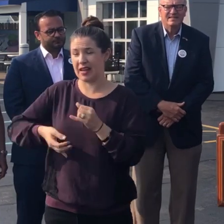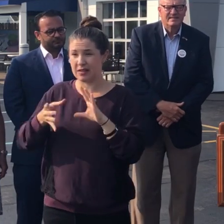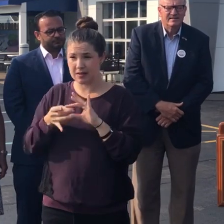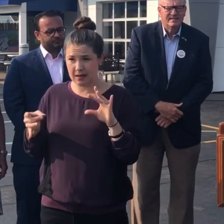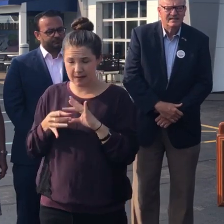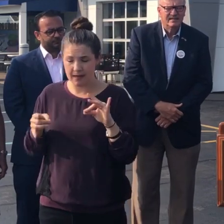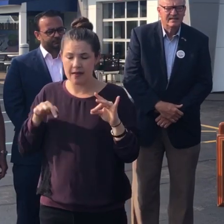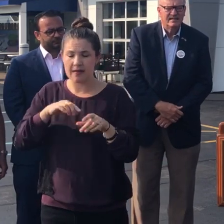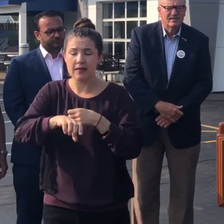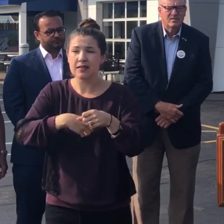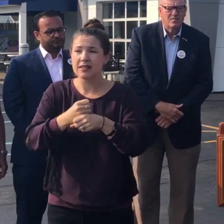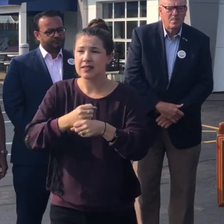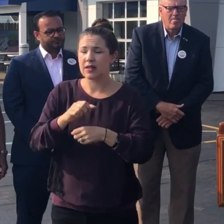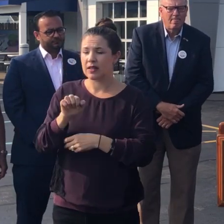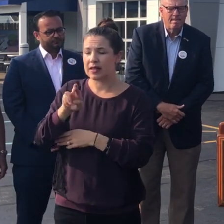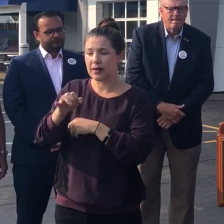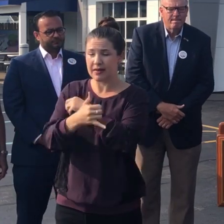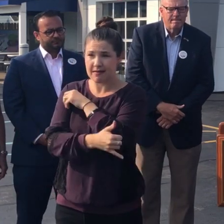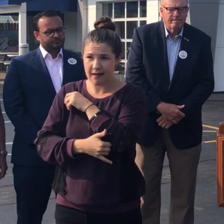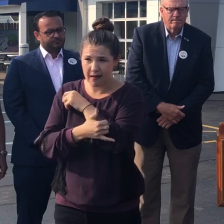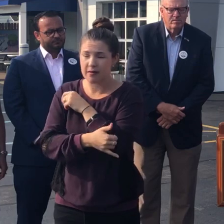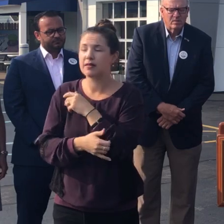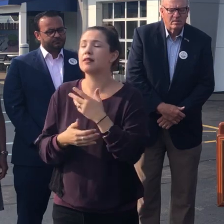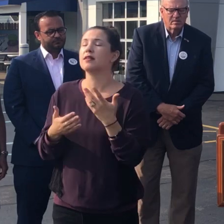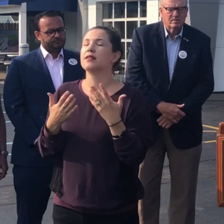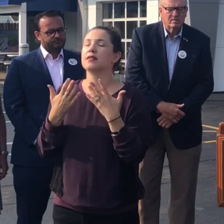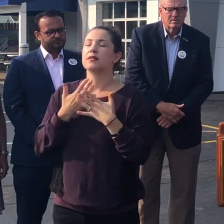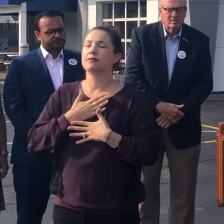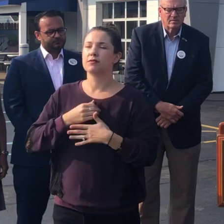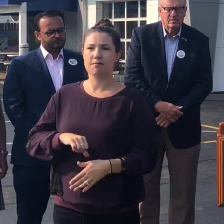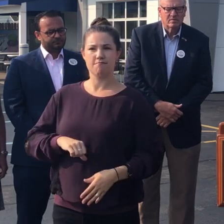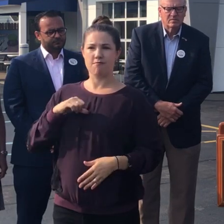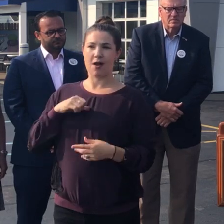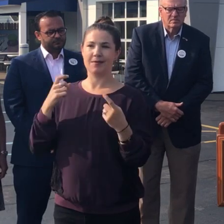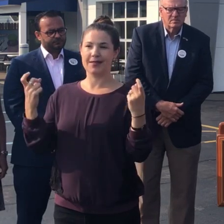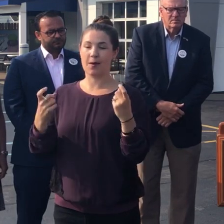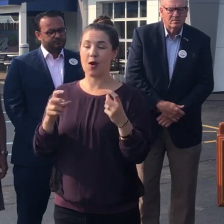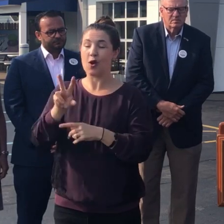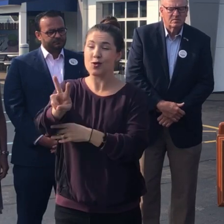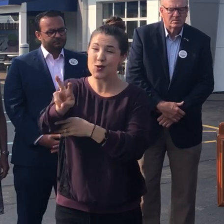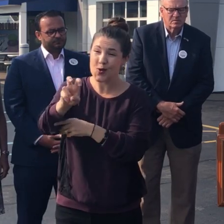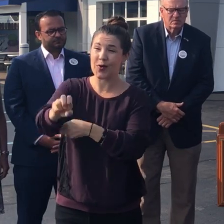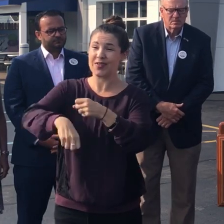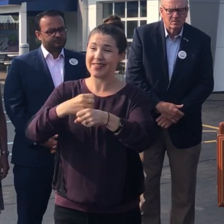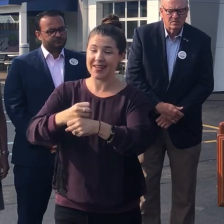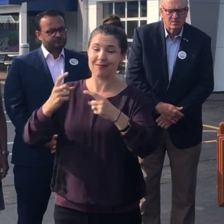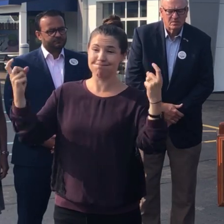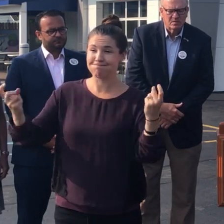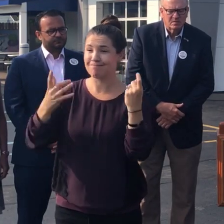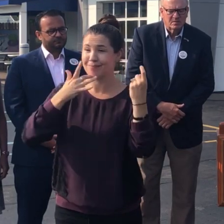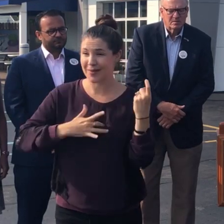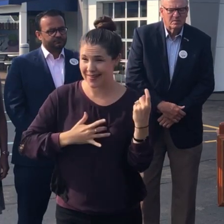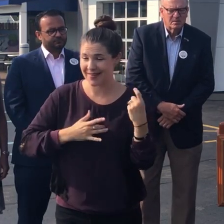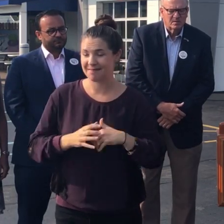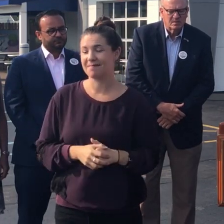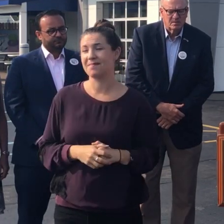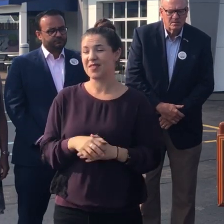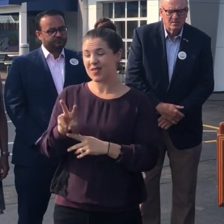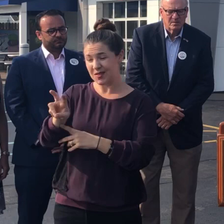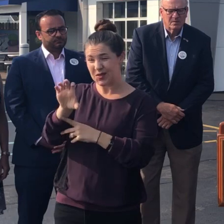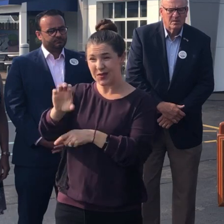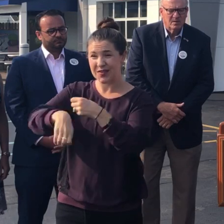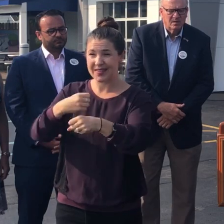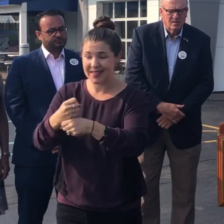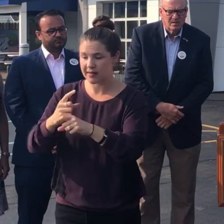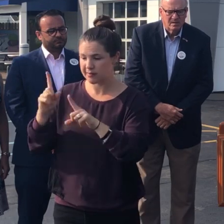this year, Erie County is proud to be celebrating our bicentennial, our 200th birthday. For 200